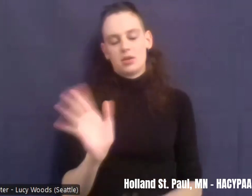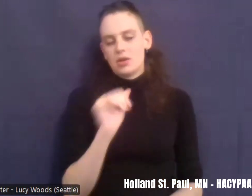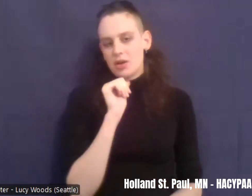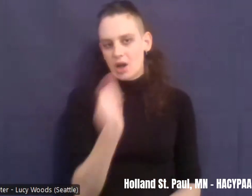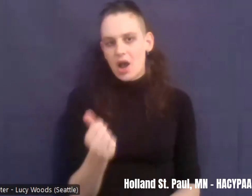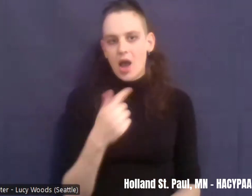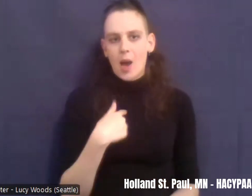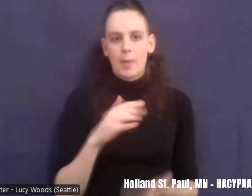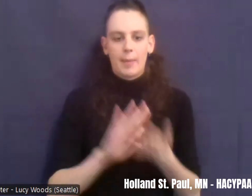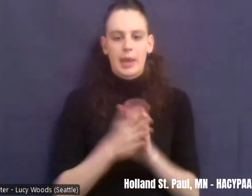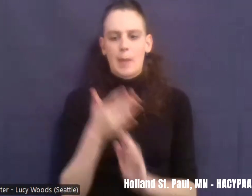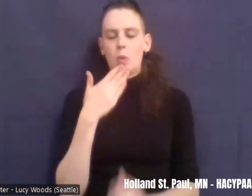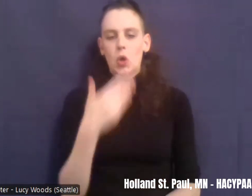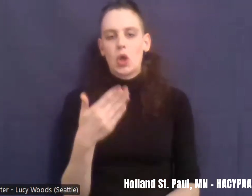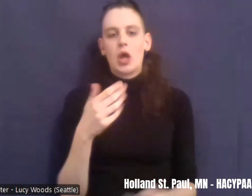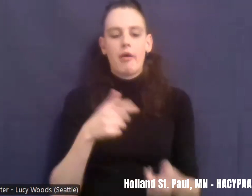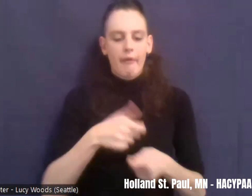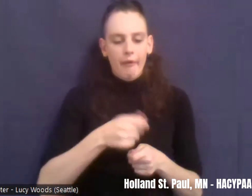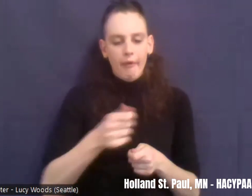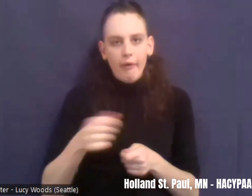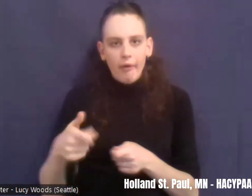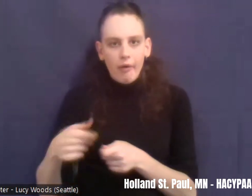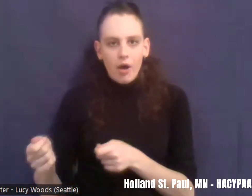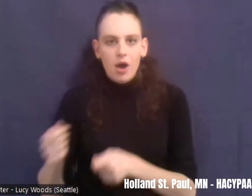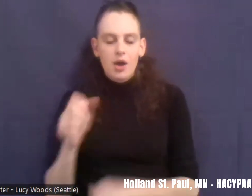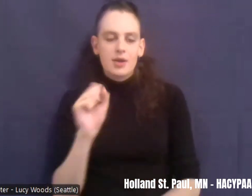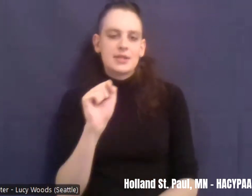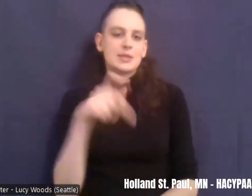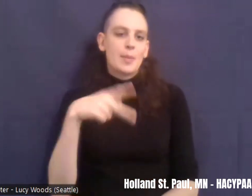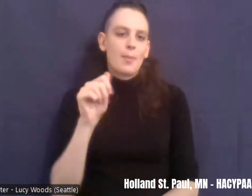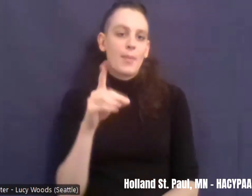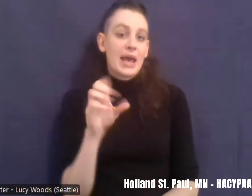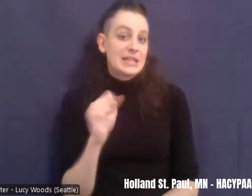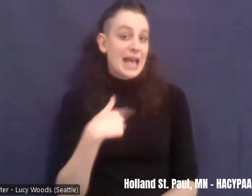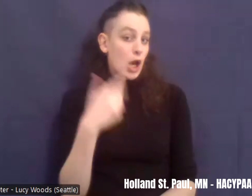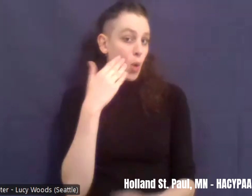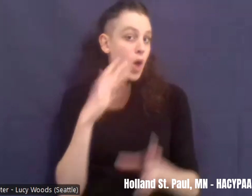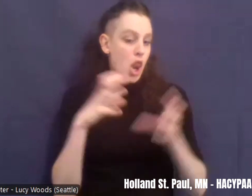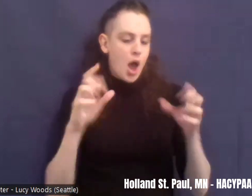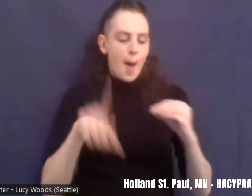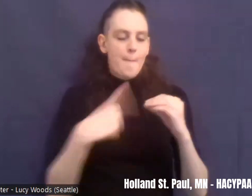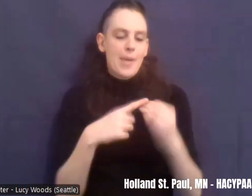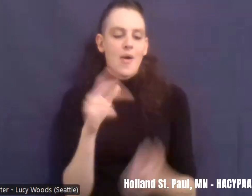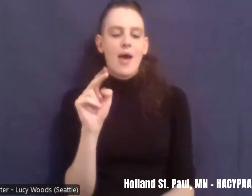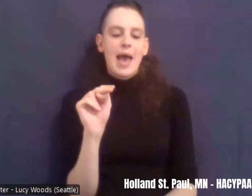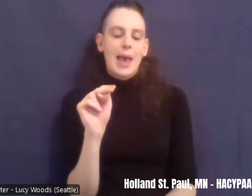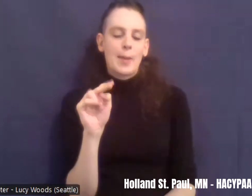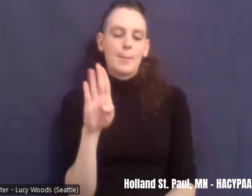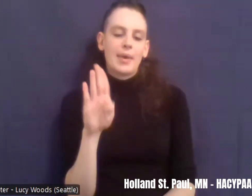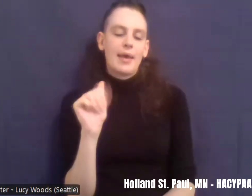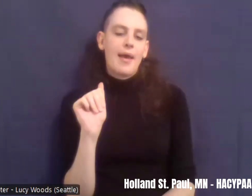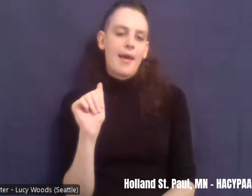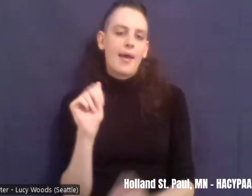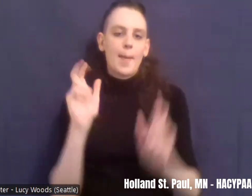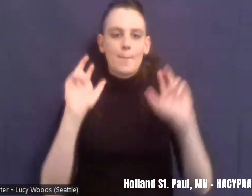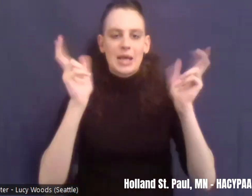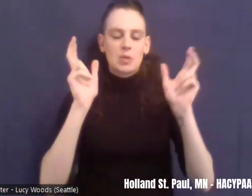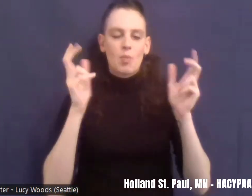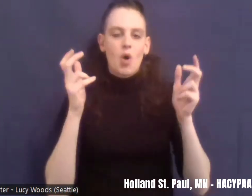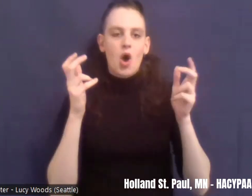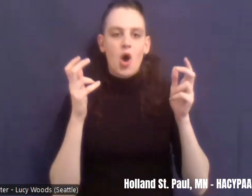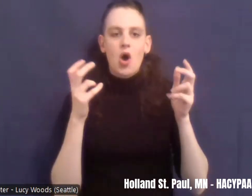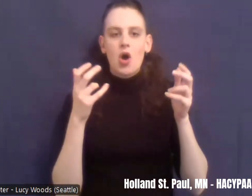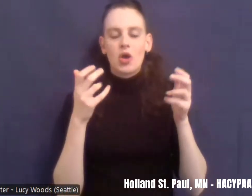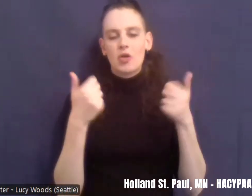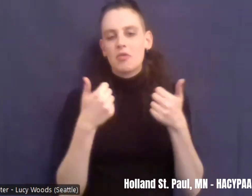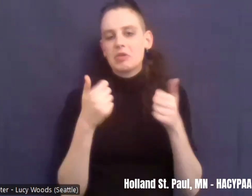at spades. I know a lot about the NBA playoffs from 2010, and I've like read every James Patterson book from